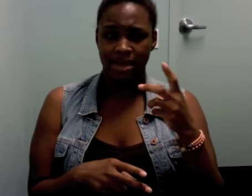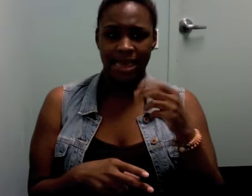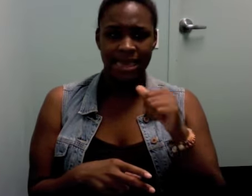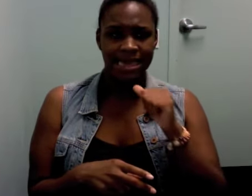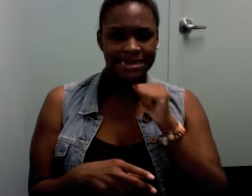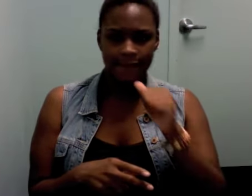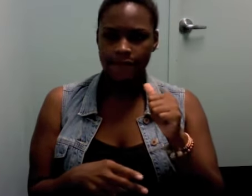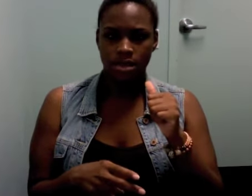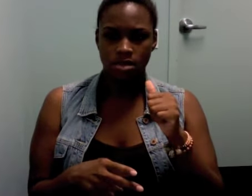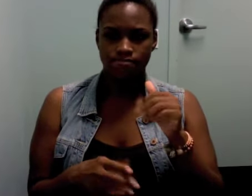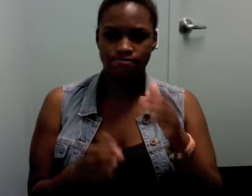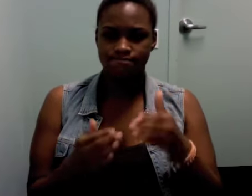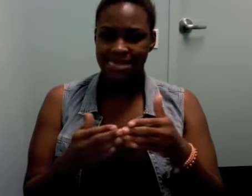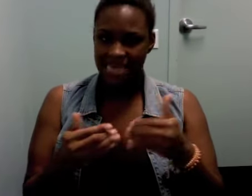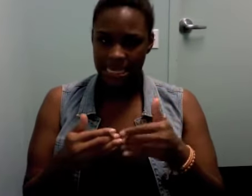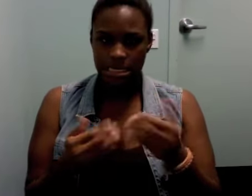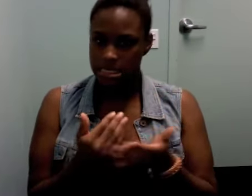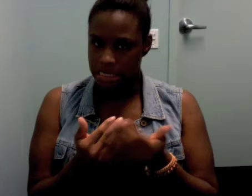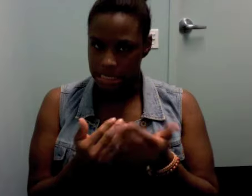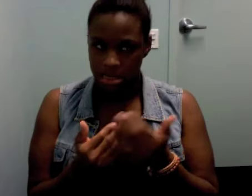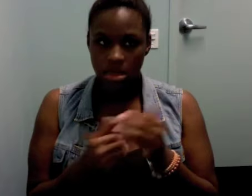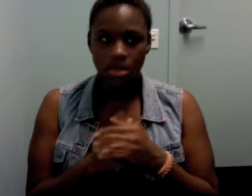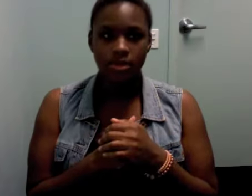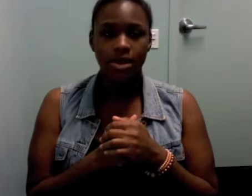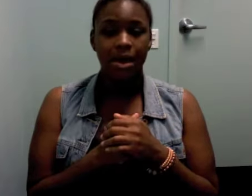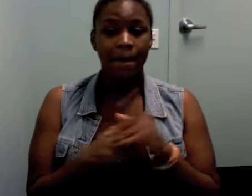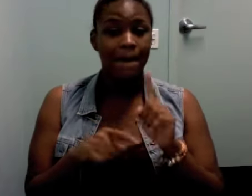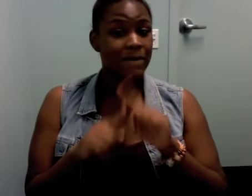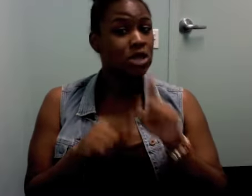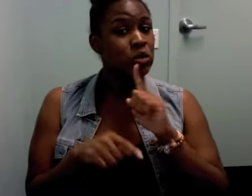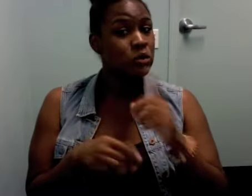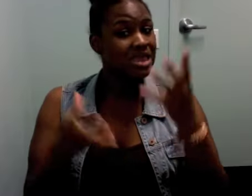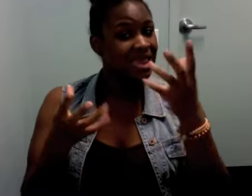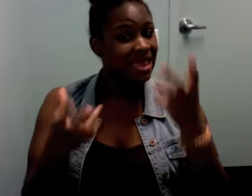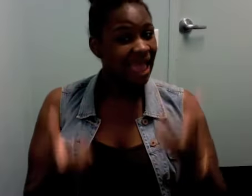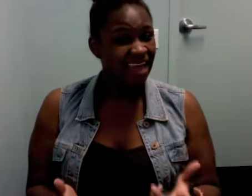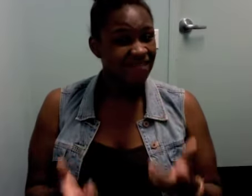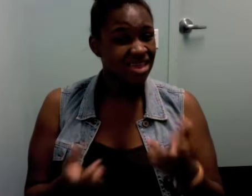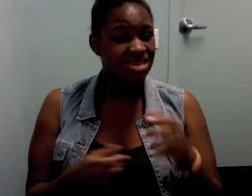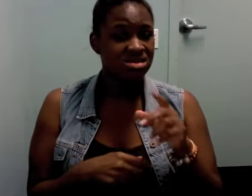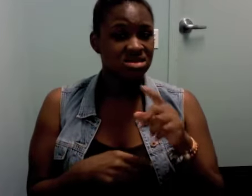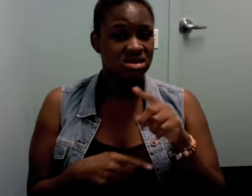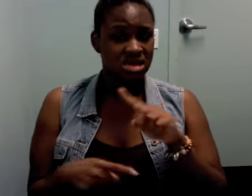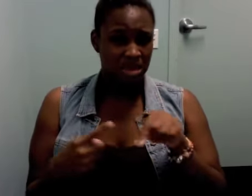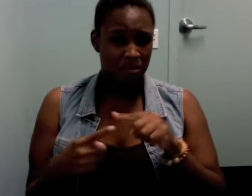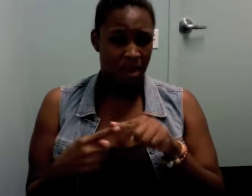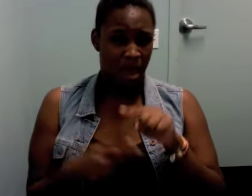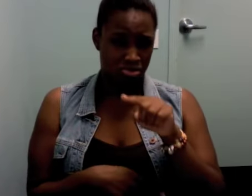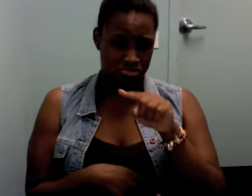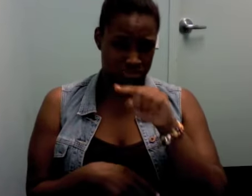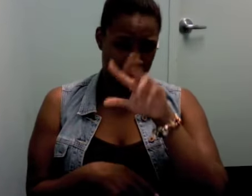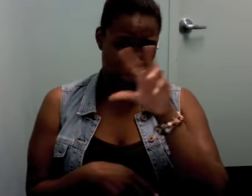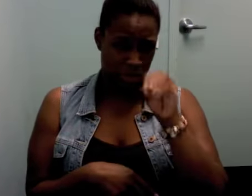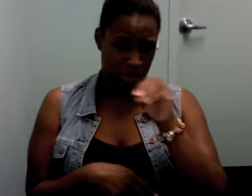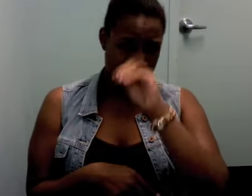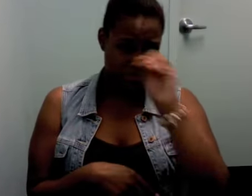abrasive resistant. The drawback is that it's real heavy. It's fairly, it's just probably 30% heavier than a lot of the